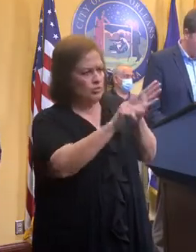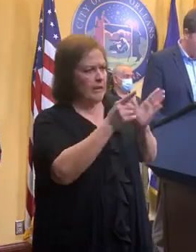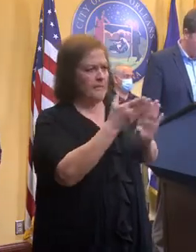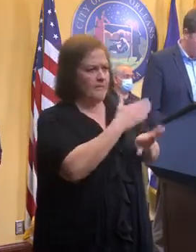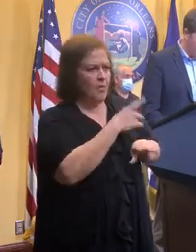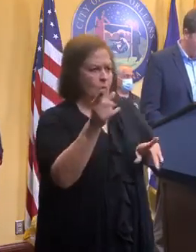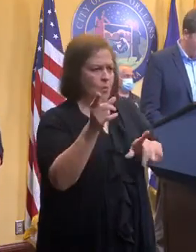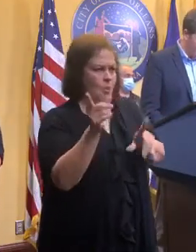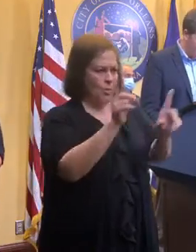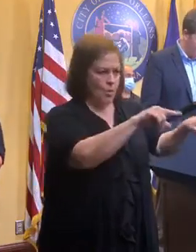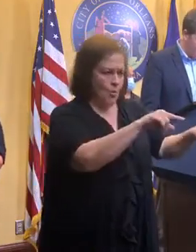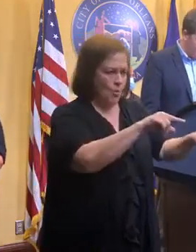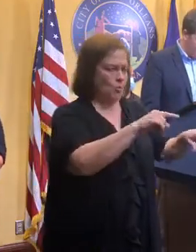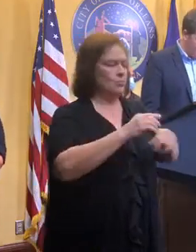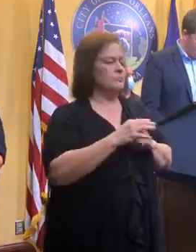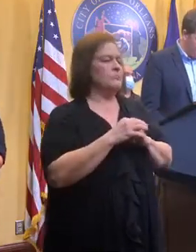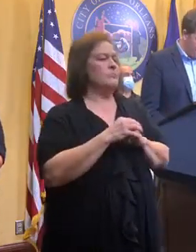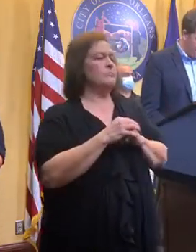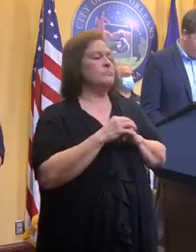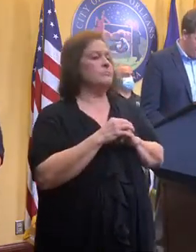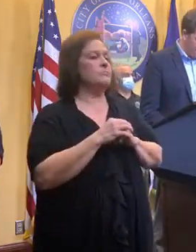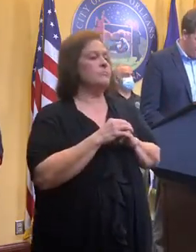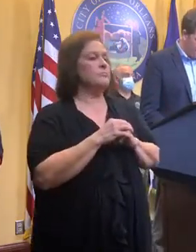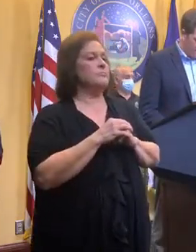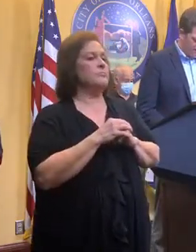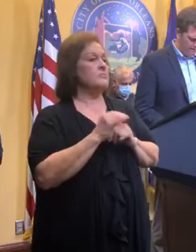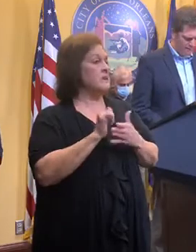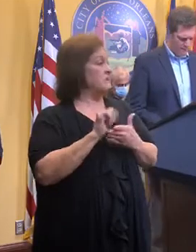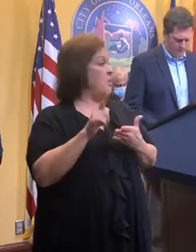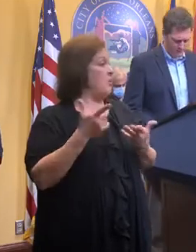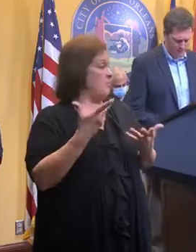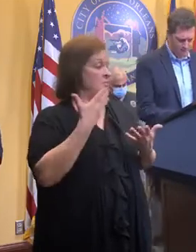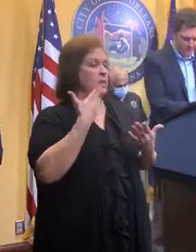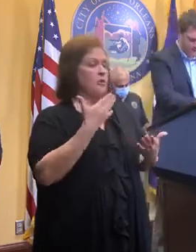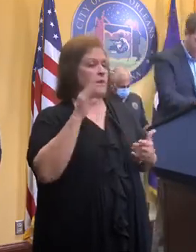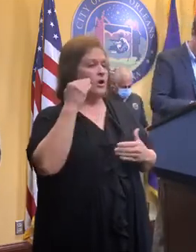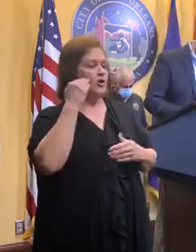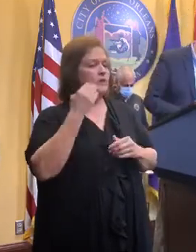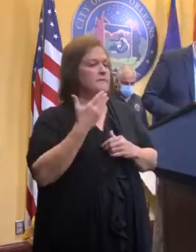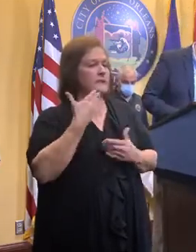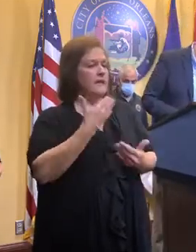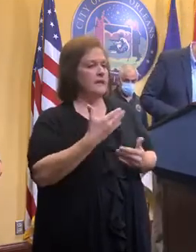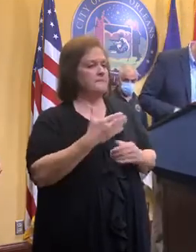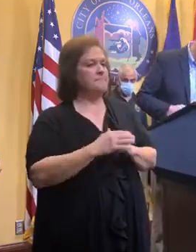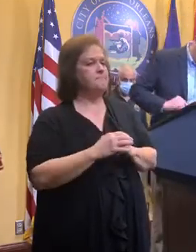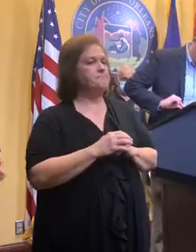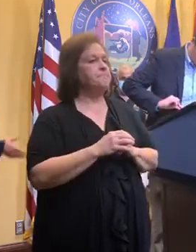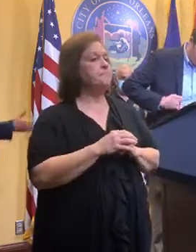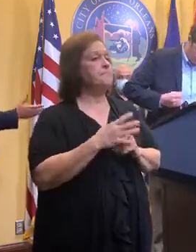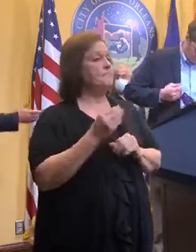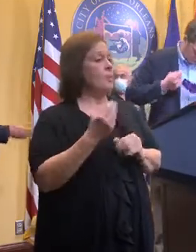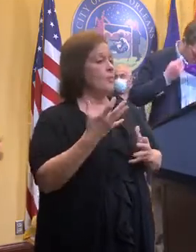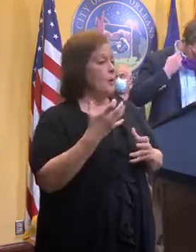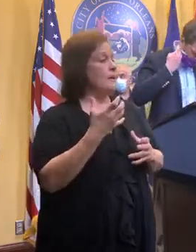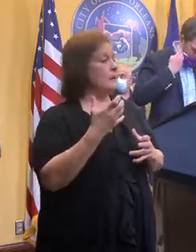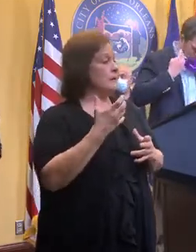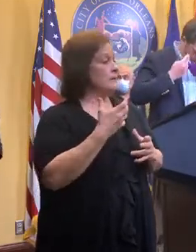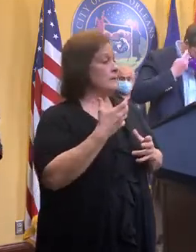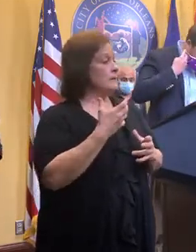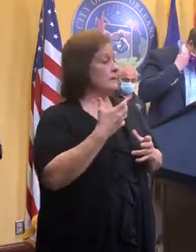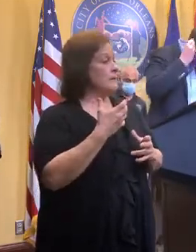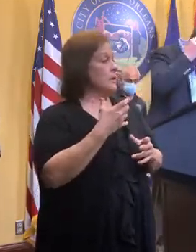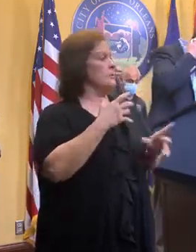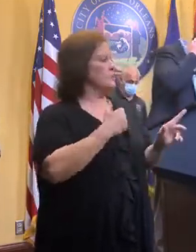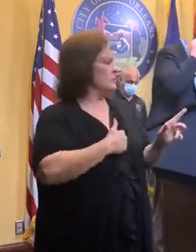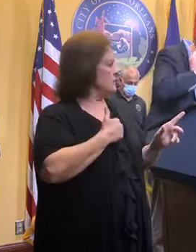You'll hear directly from the airline. And that's all I have. Thank you, Mayor. Thank you, Ramsey. And you want to keep us going in